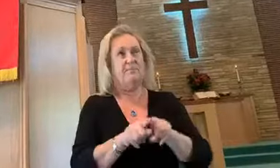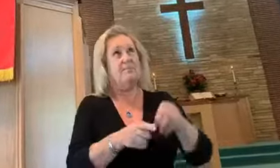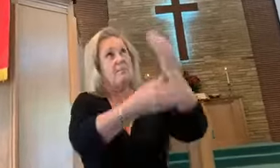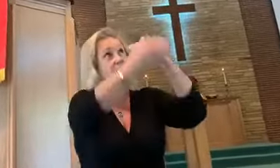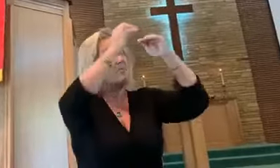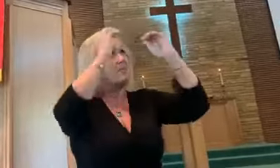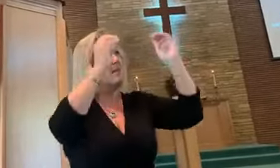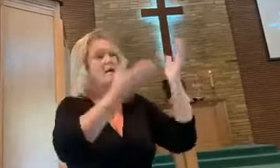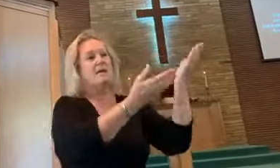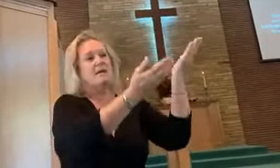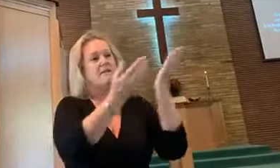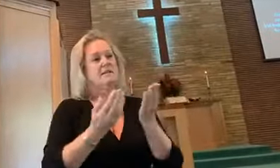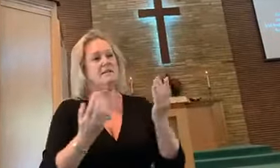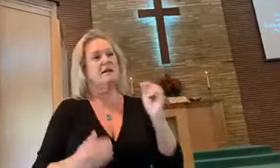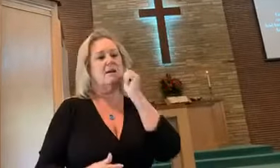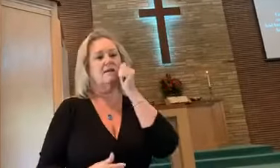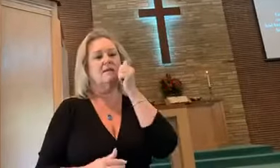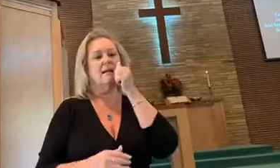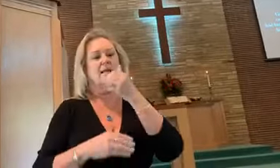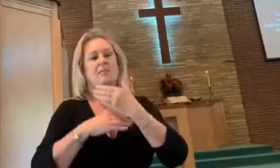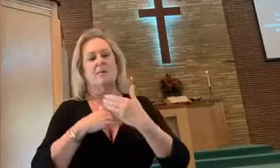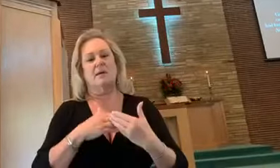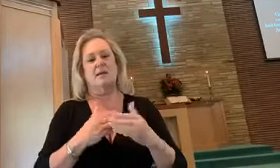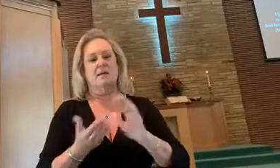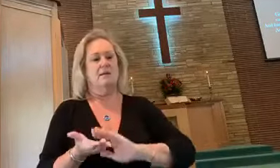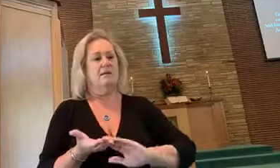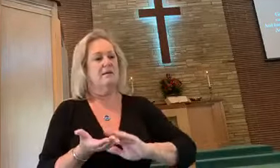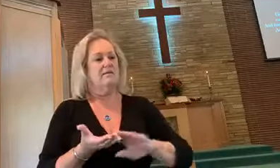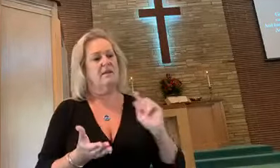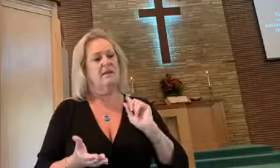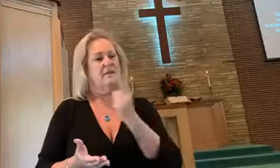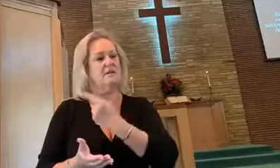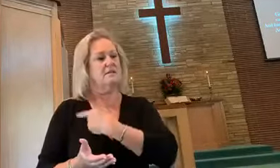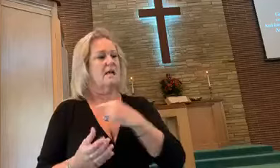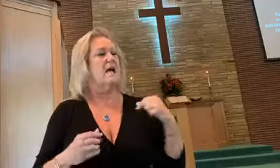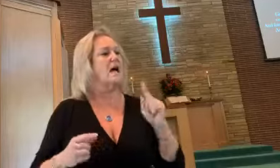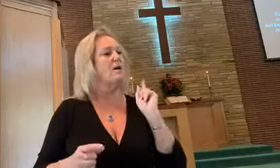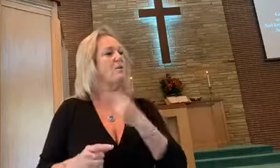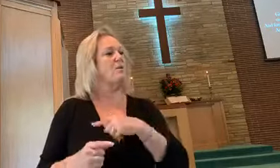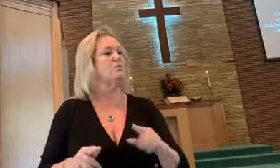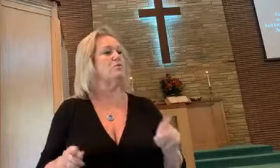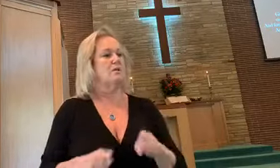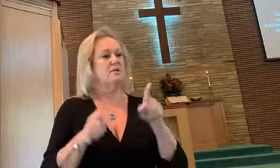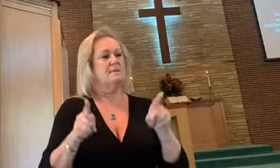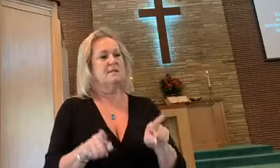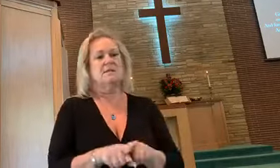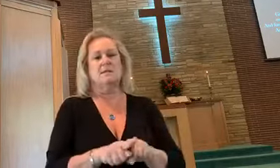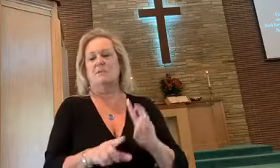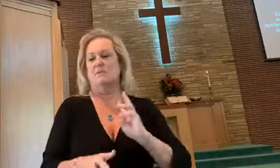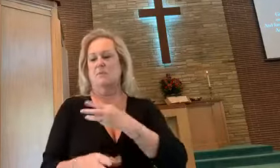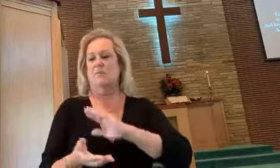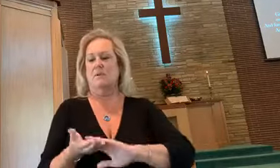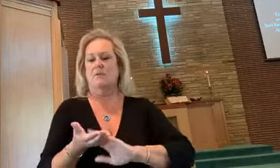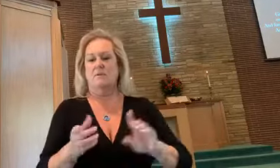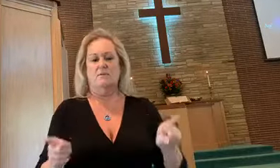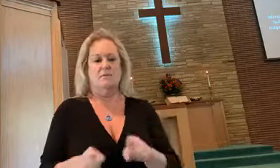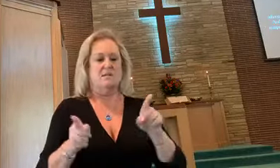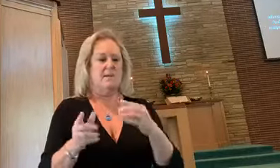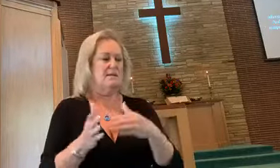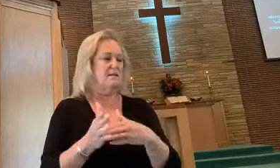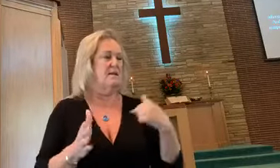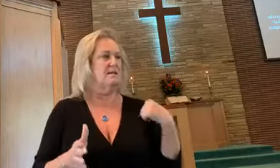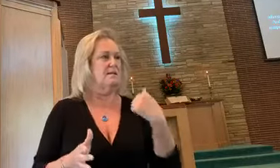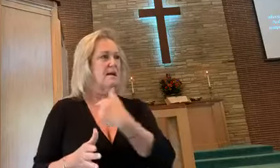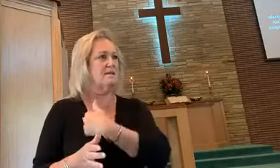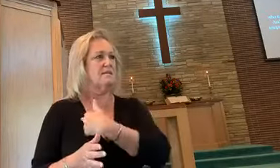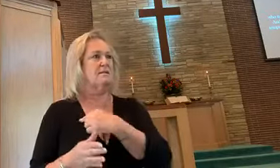heaven. Give us this day our daily bread, and forgive us our trespasses, as we forgive those who